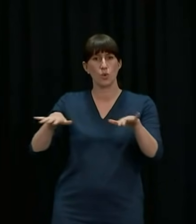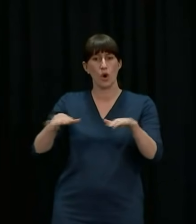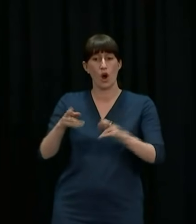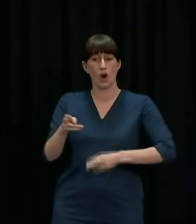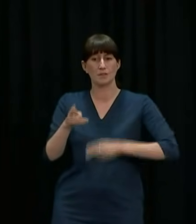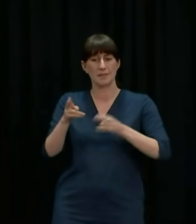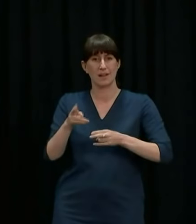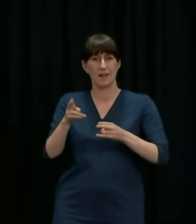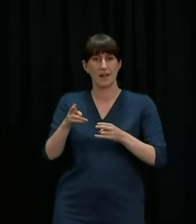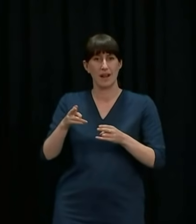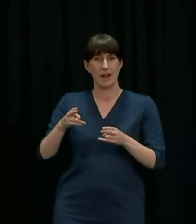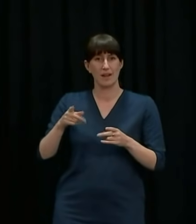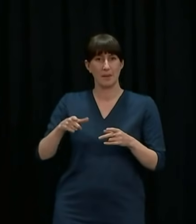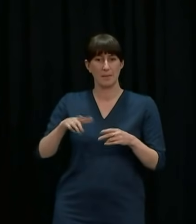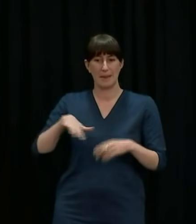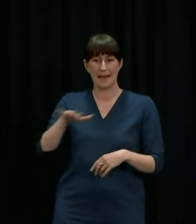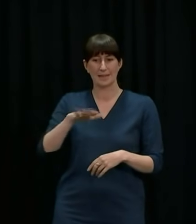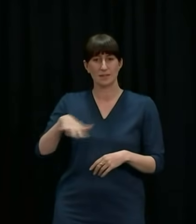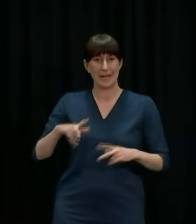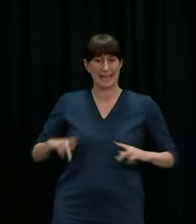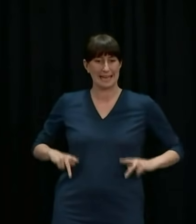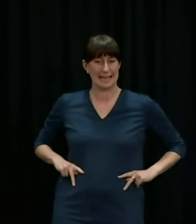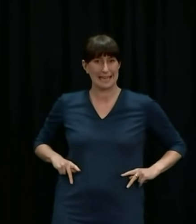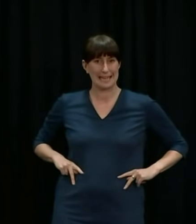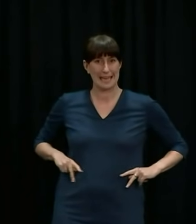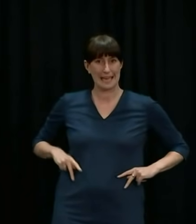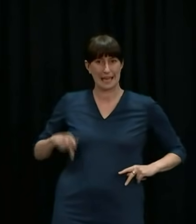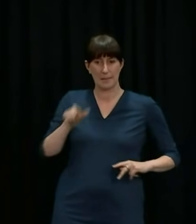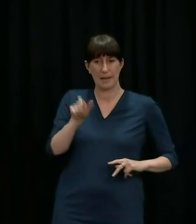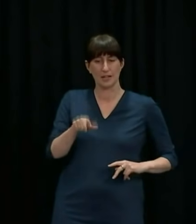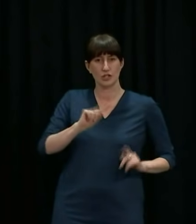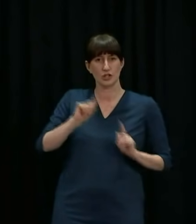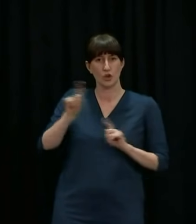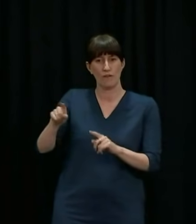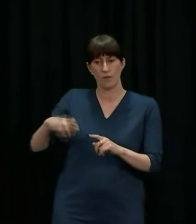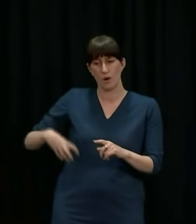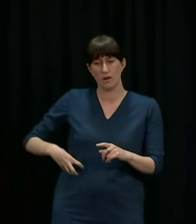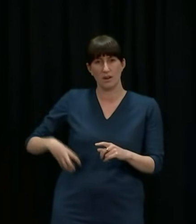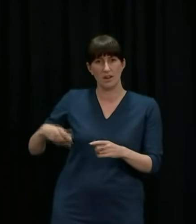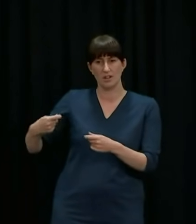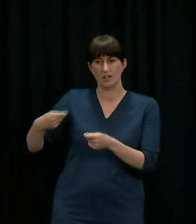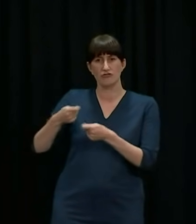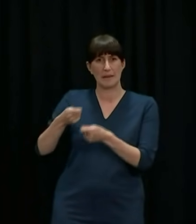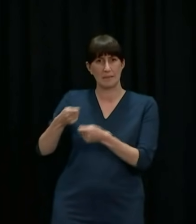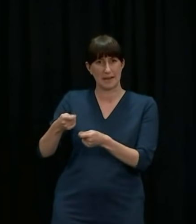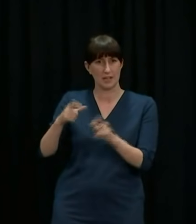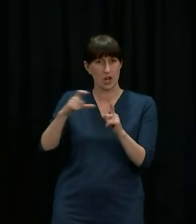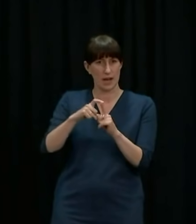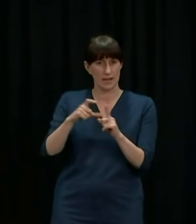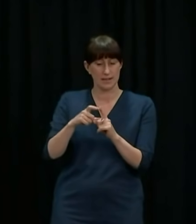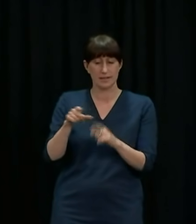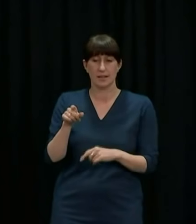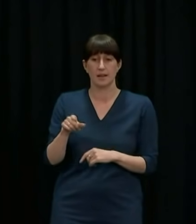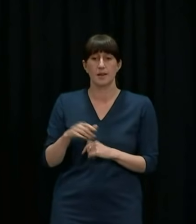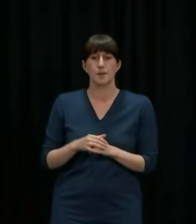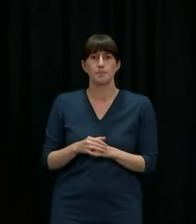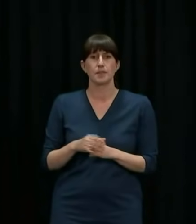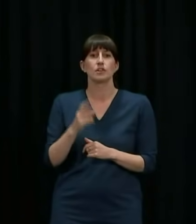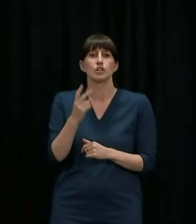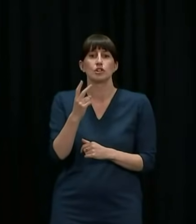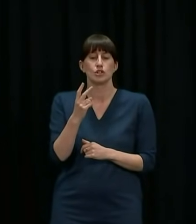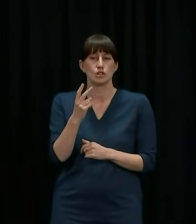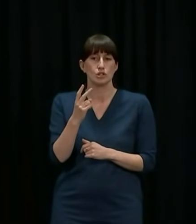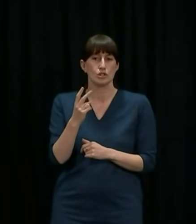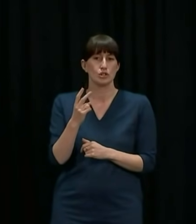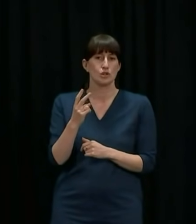now a total of 2 patients and 2 staff members who have tested positive as part of that exposure event. There